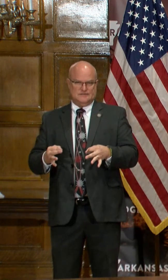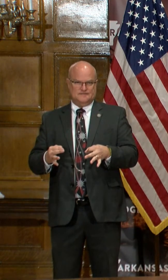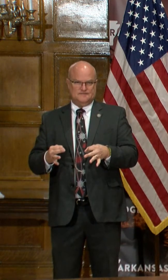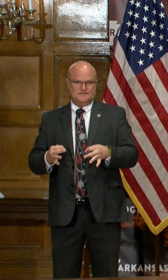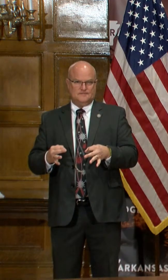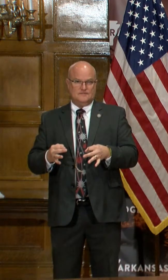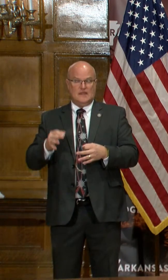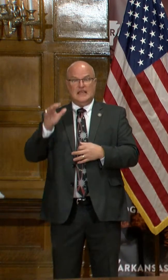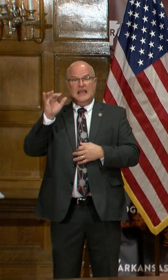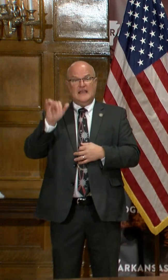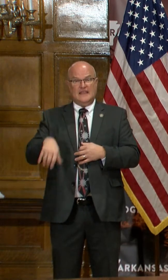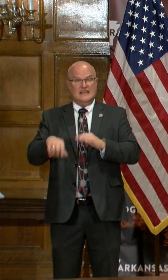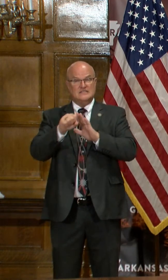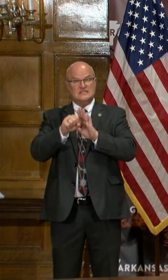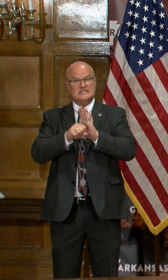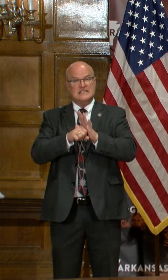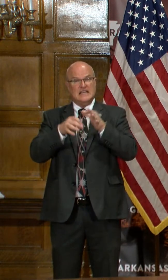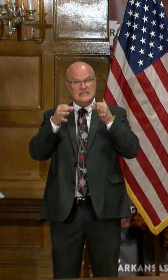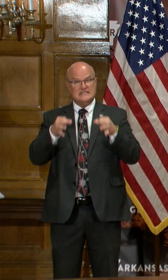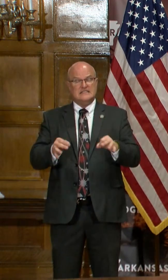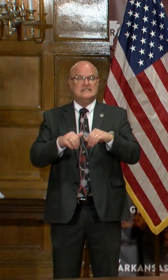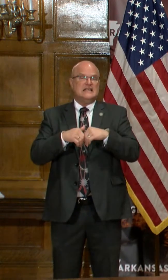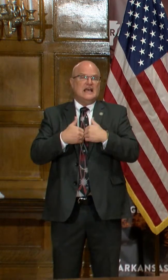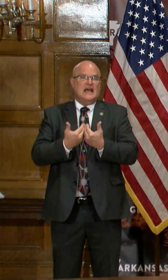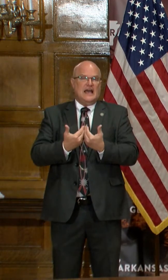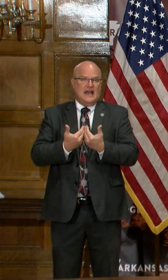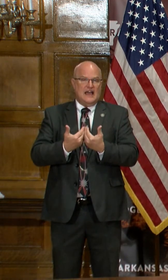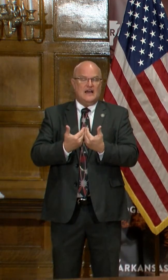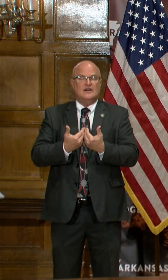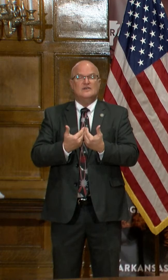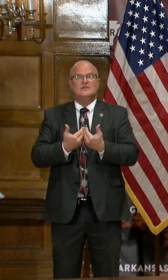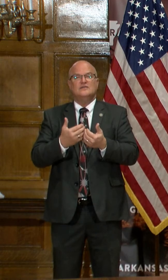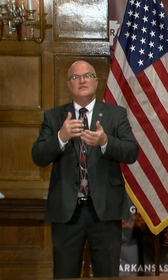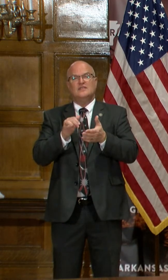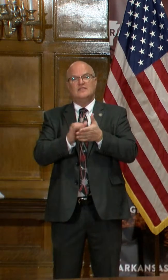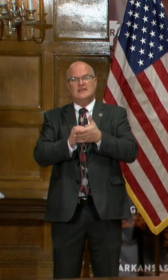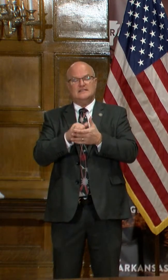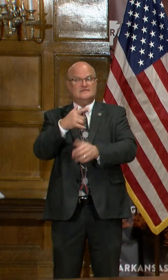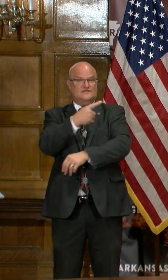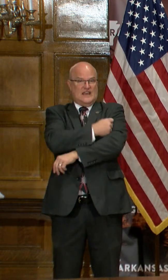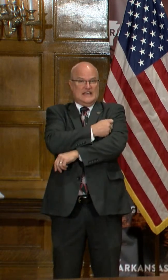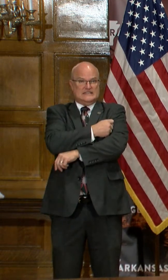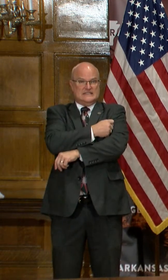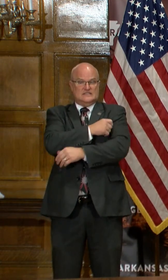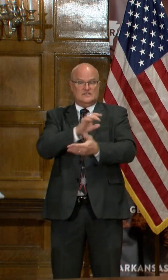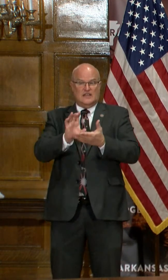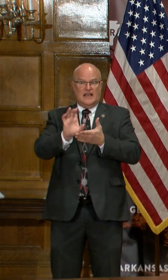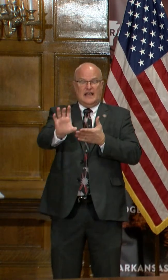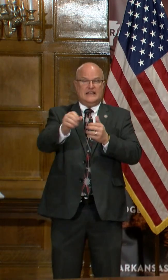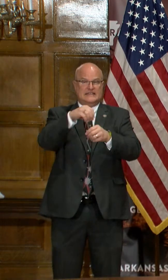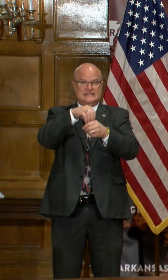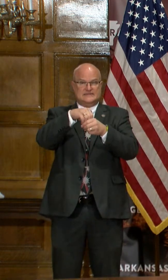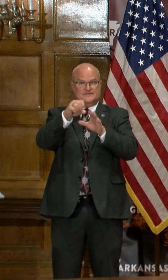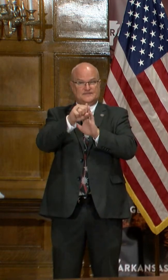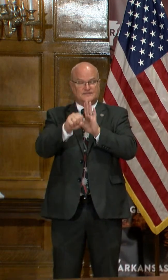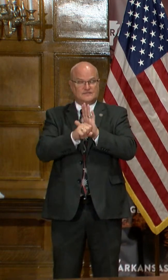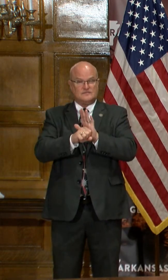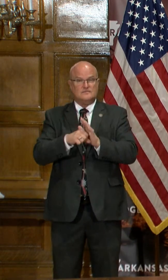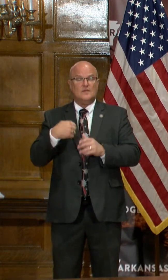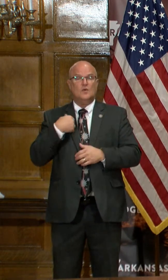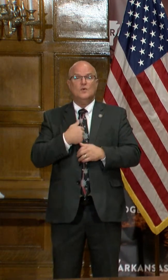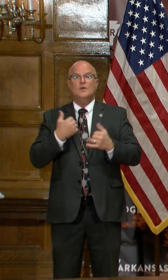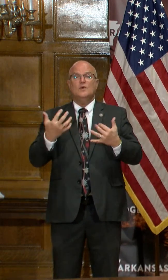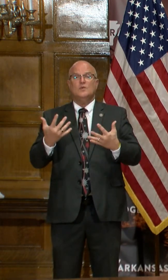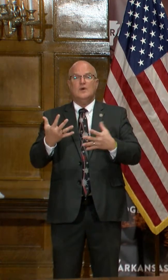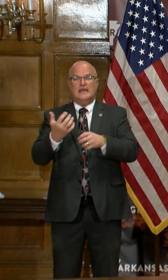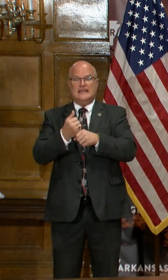decisions. Those are state decisions as to how the vaccines are allocated within our state. We want to wait